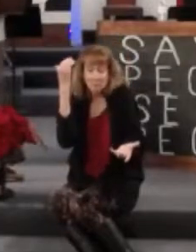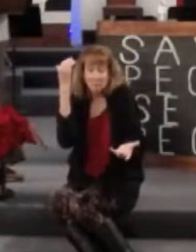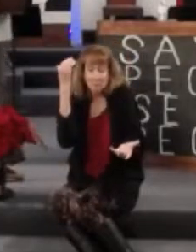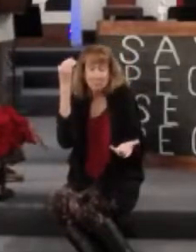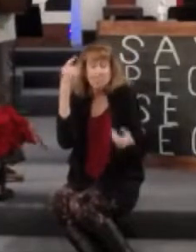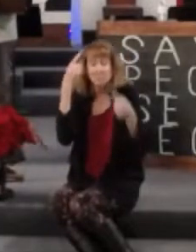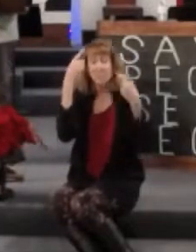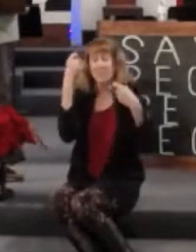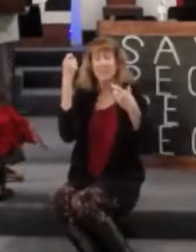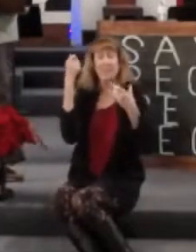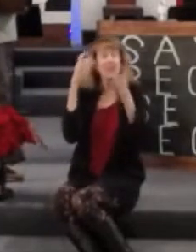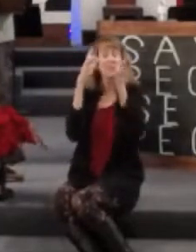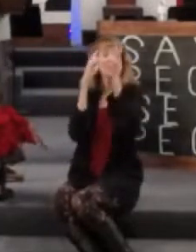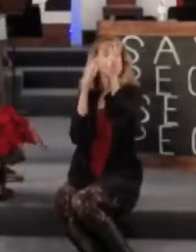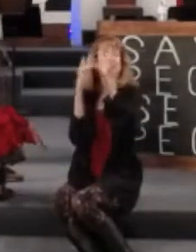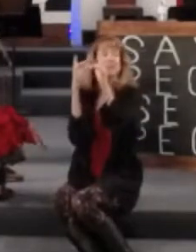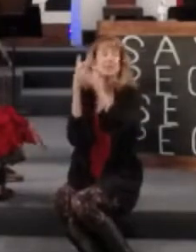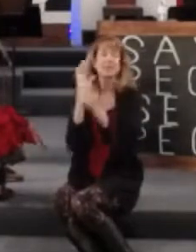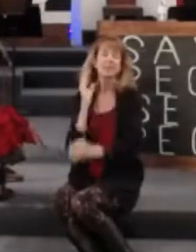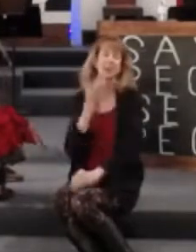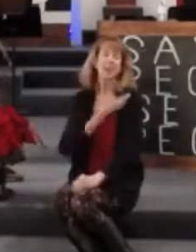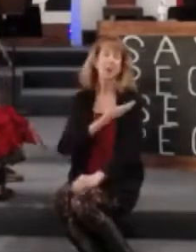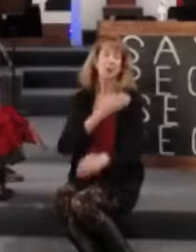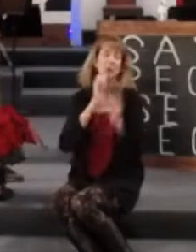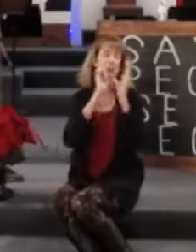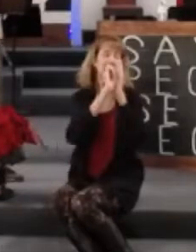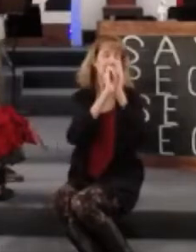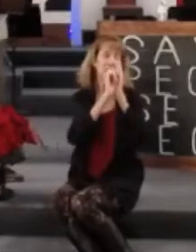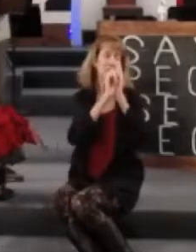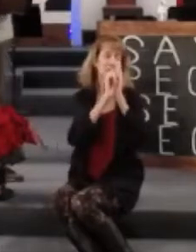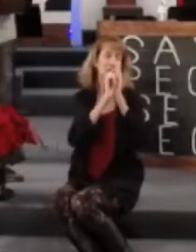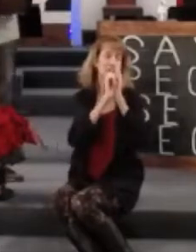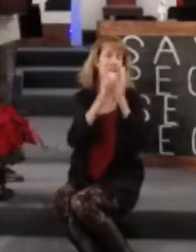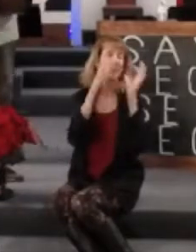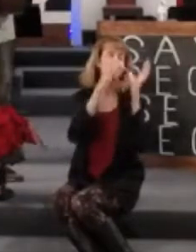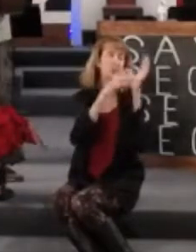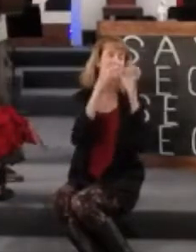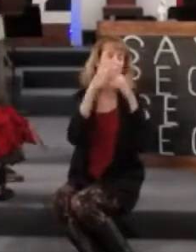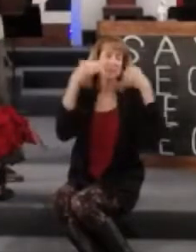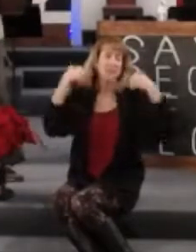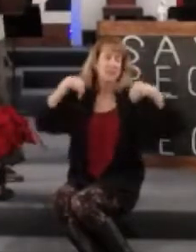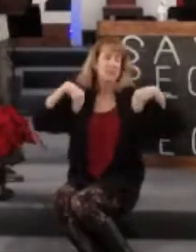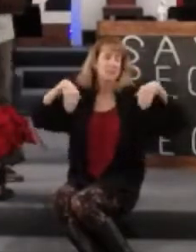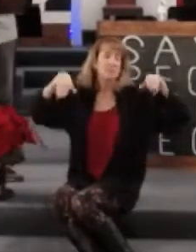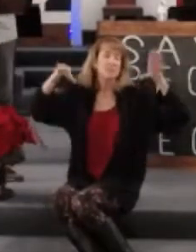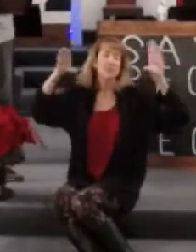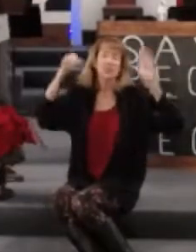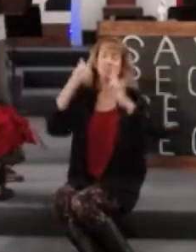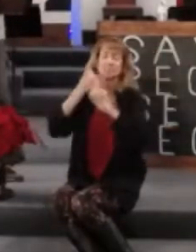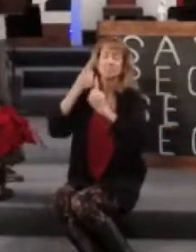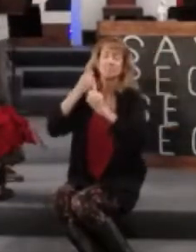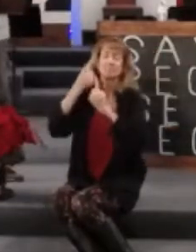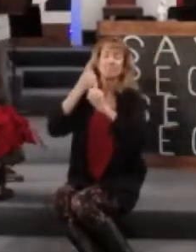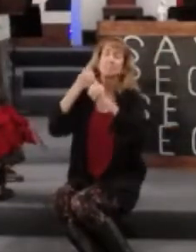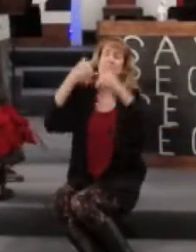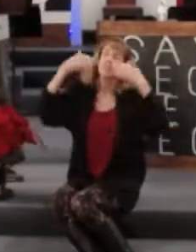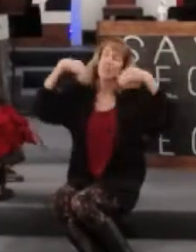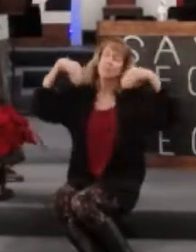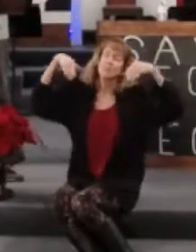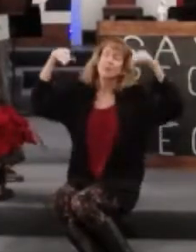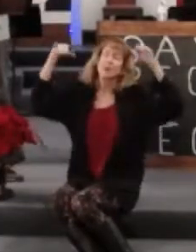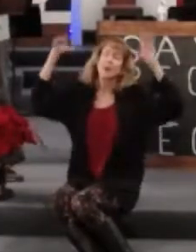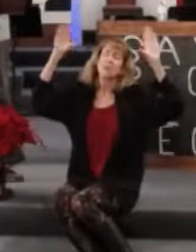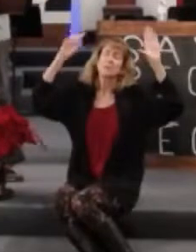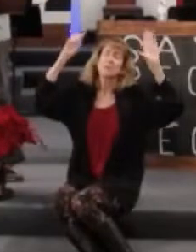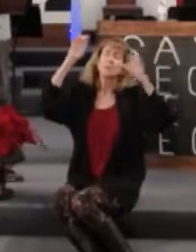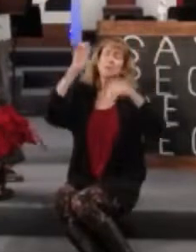Again, because Jesus is our example. He gave himself up for the church to prepare her to be the best bride possible.